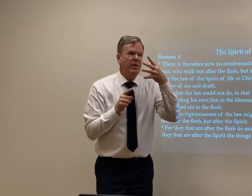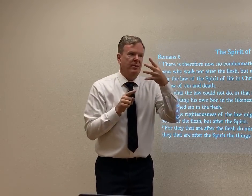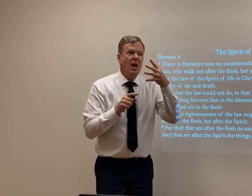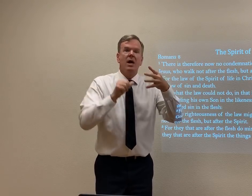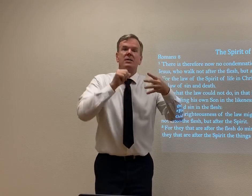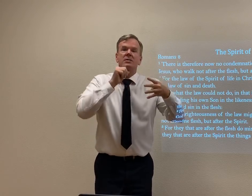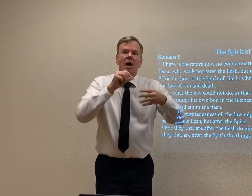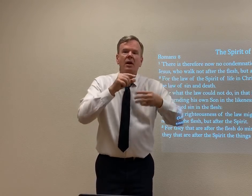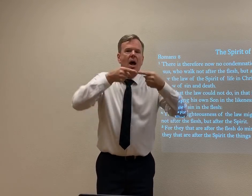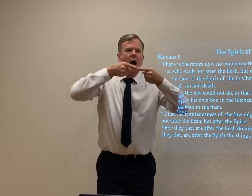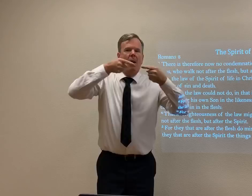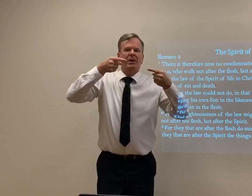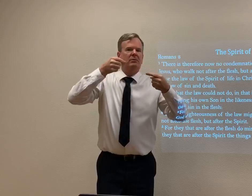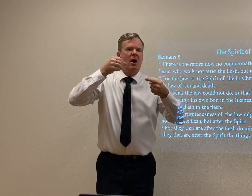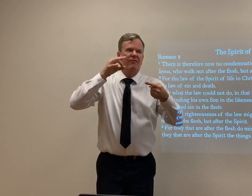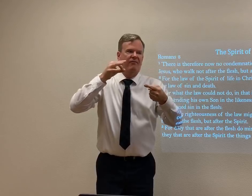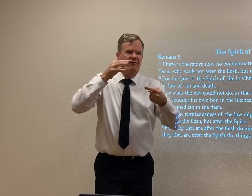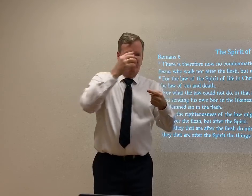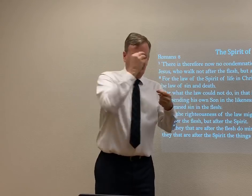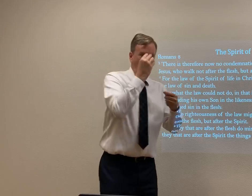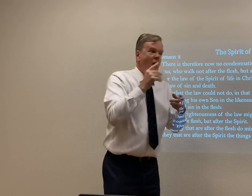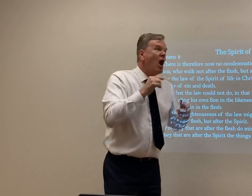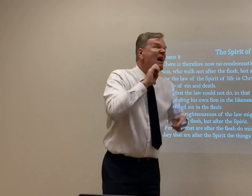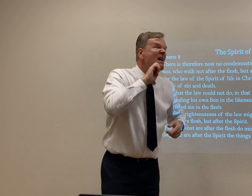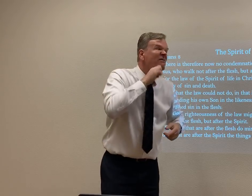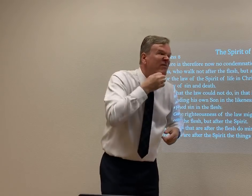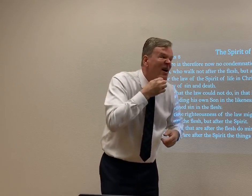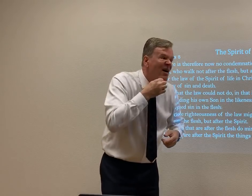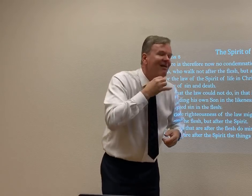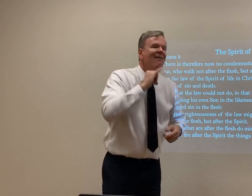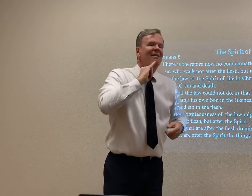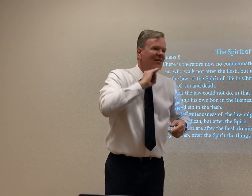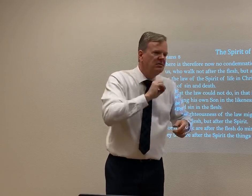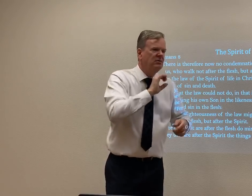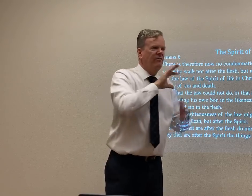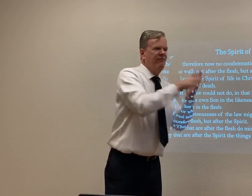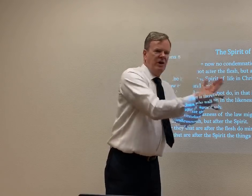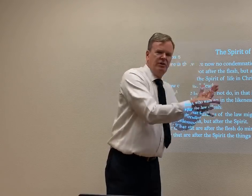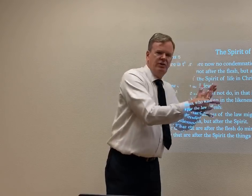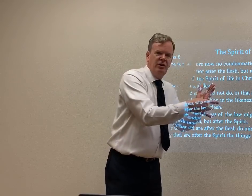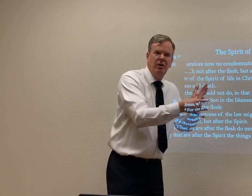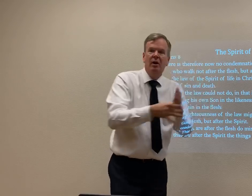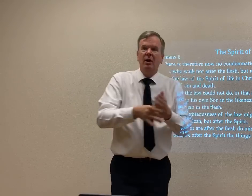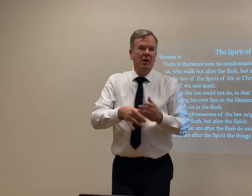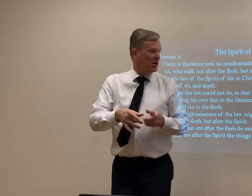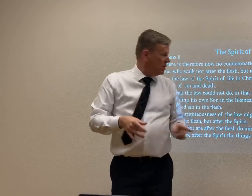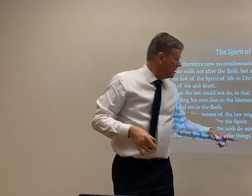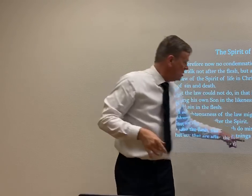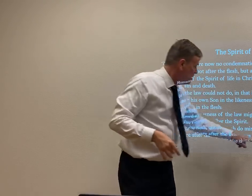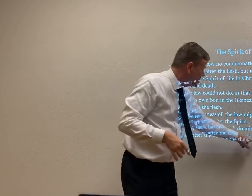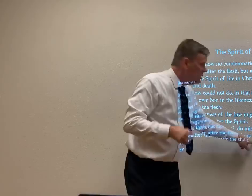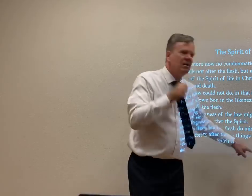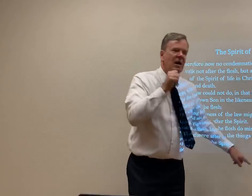And it goes that right. And it's not one of those things that, okay, like, evil is flesh.